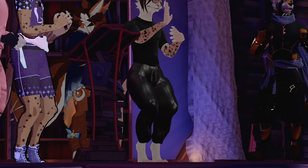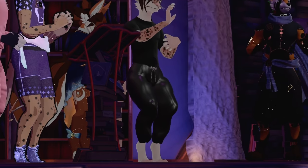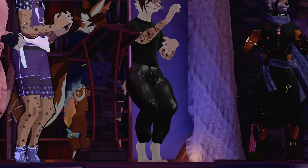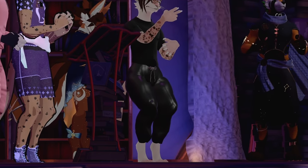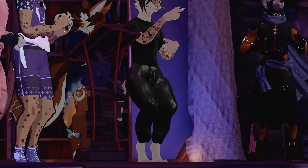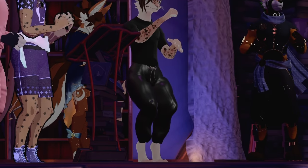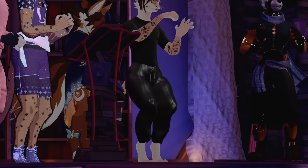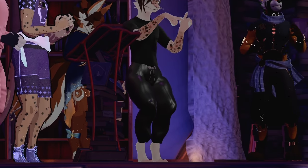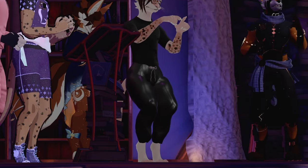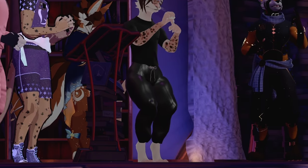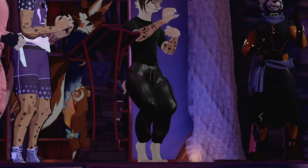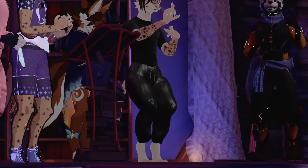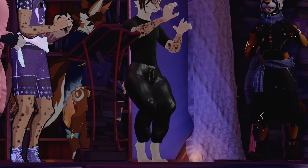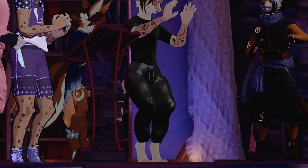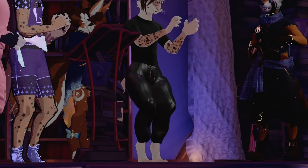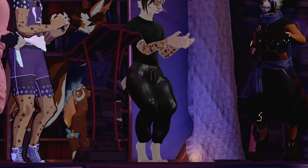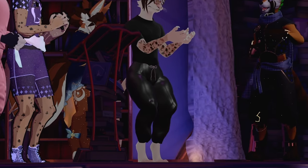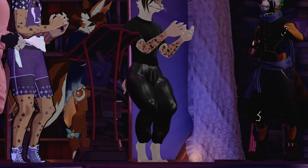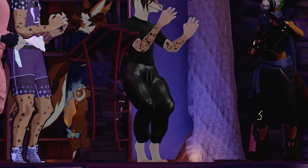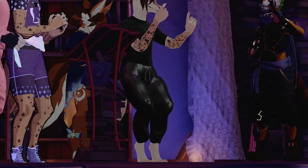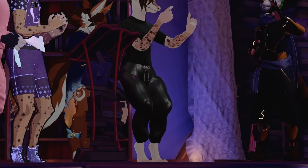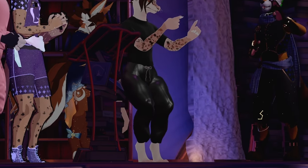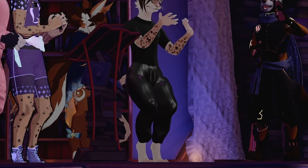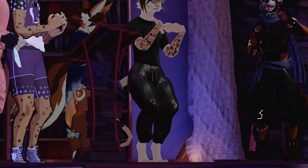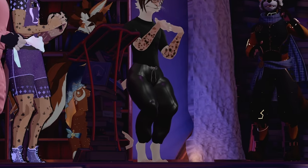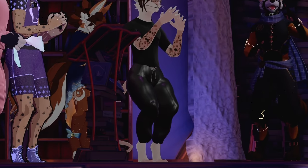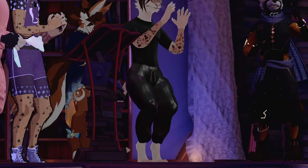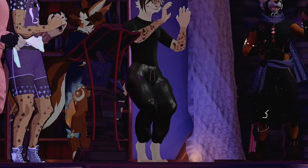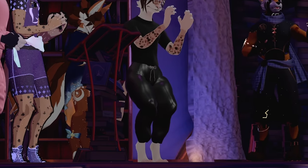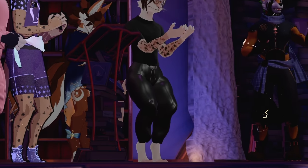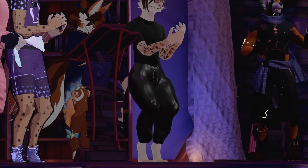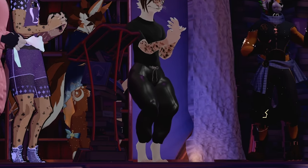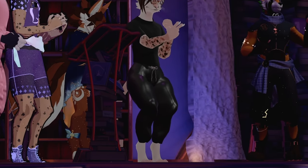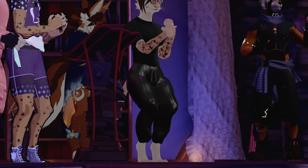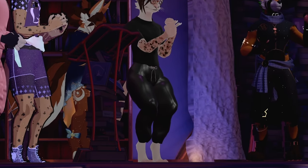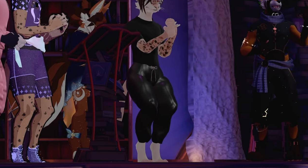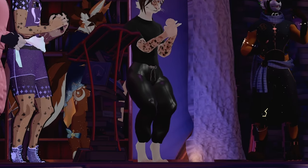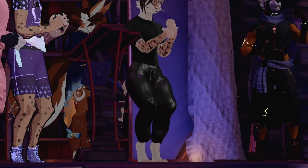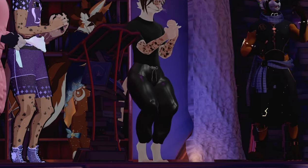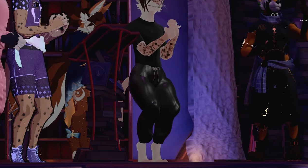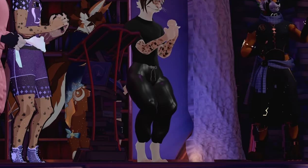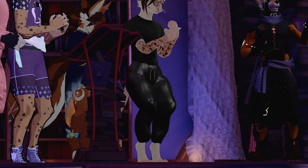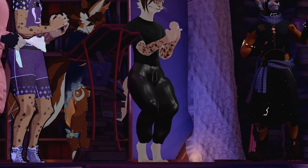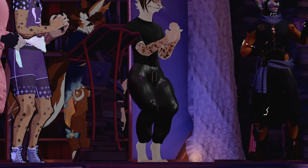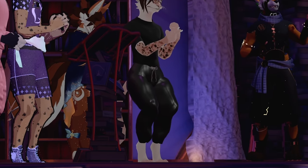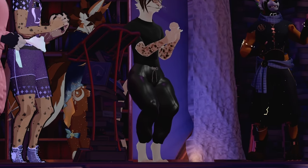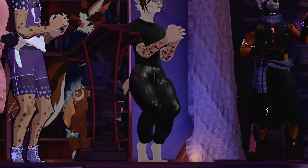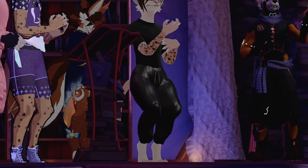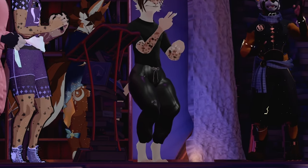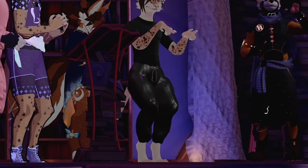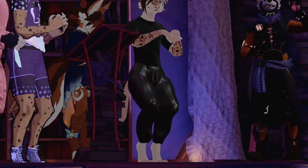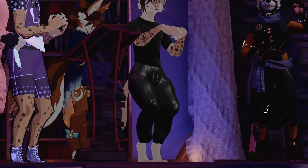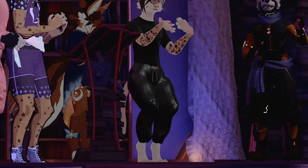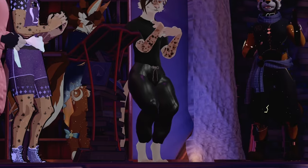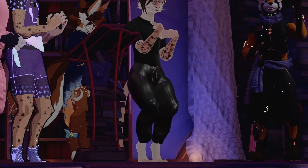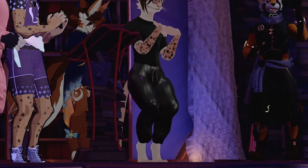archives where you can look on there, and we have our archivists who record classes when they're able to and upload